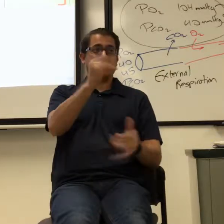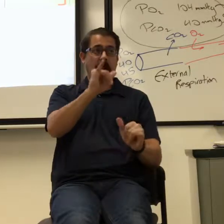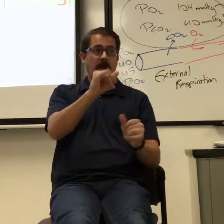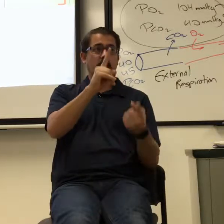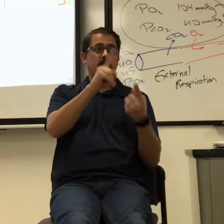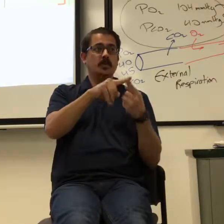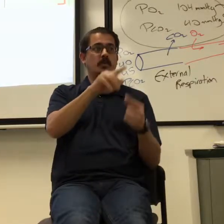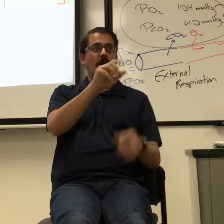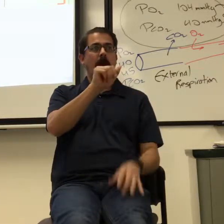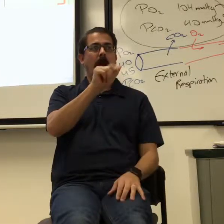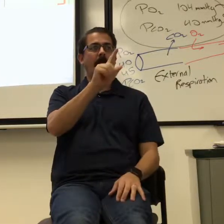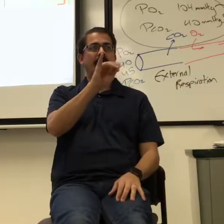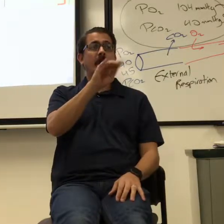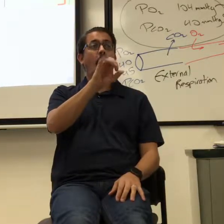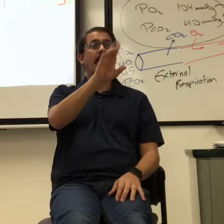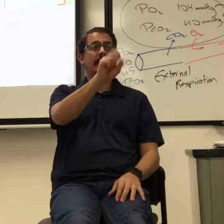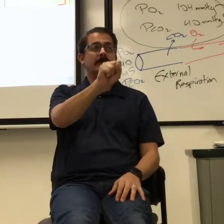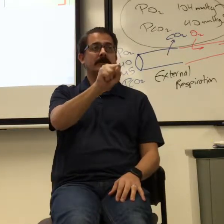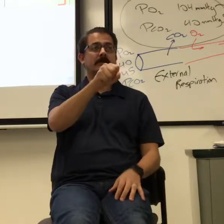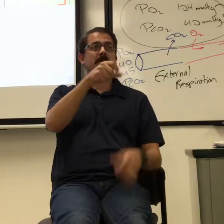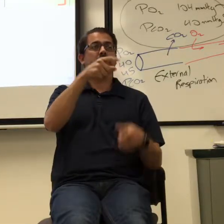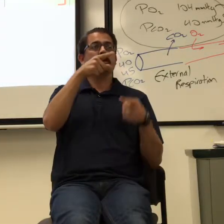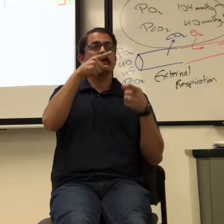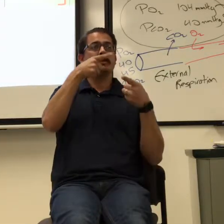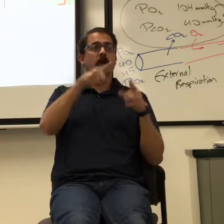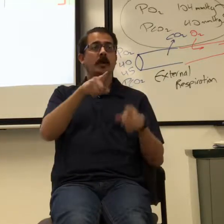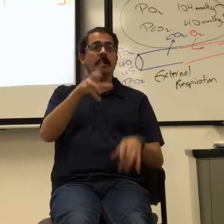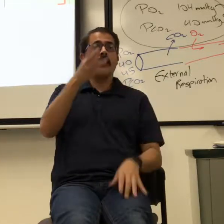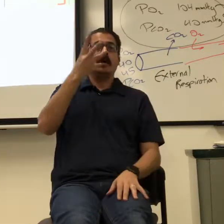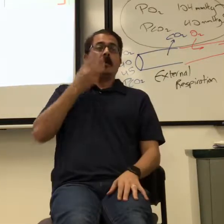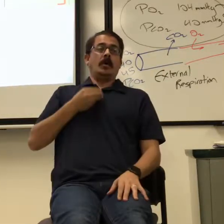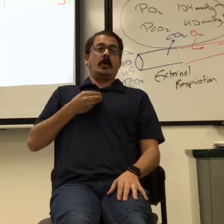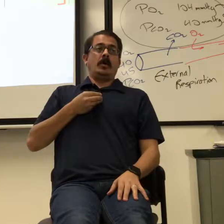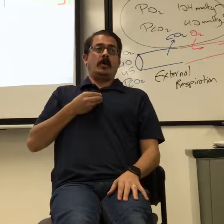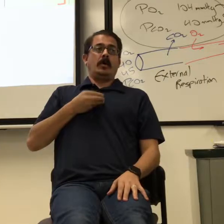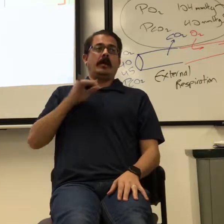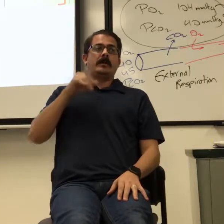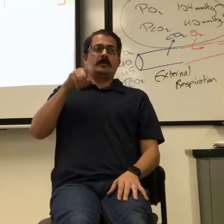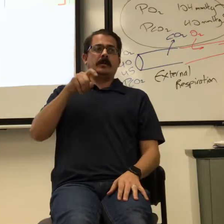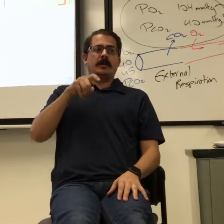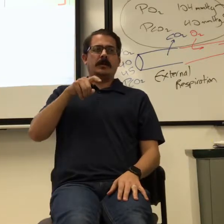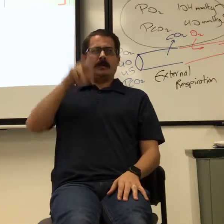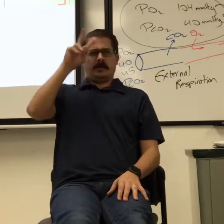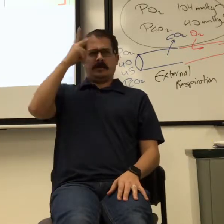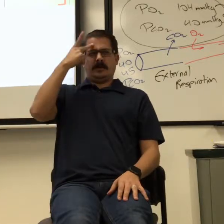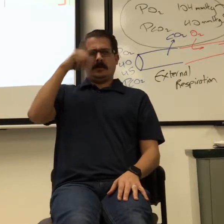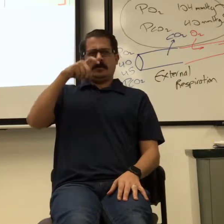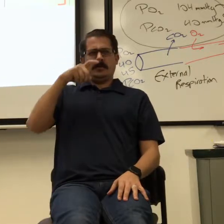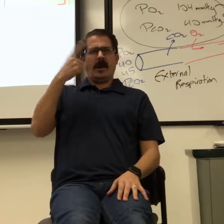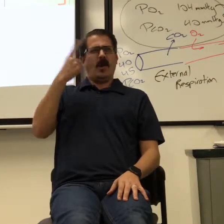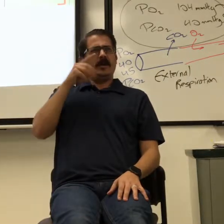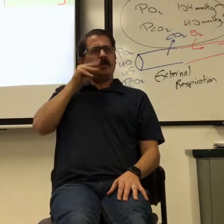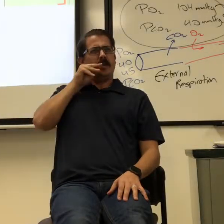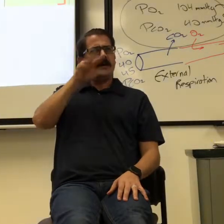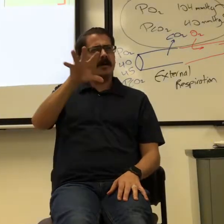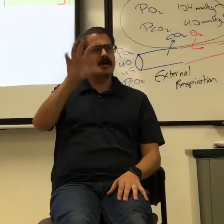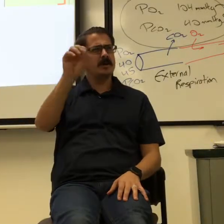the alveolus during taking a breath in. That's supposed to be counterintuitive. You think, I only breathe off